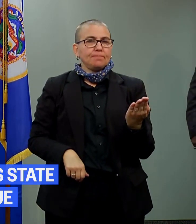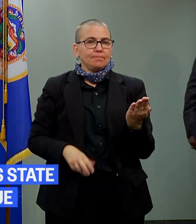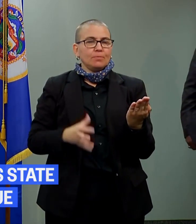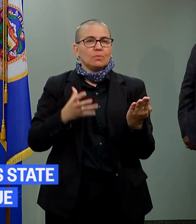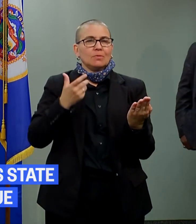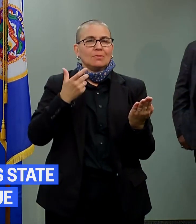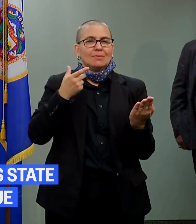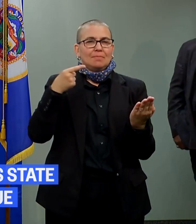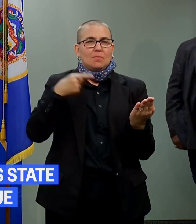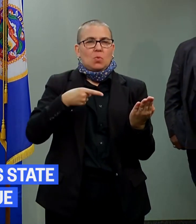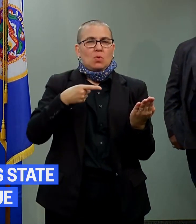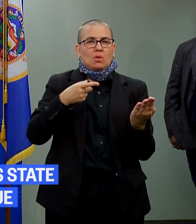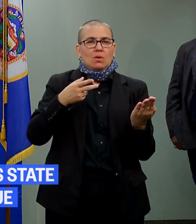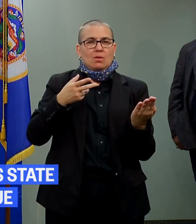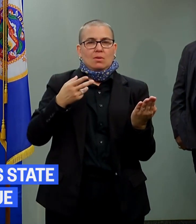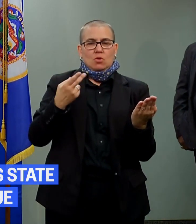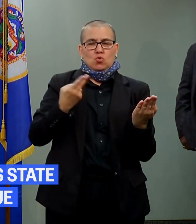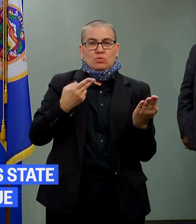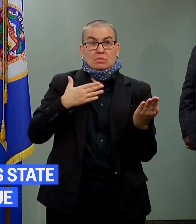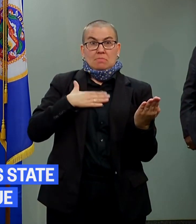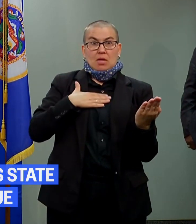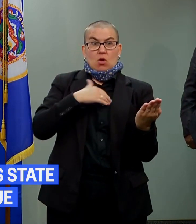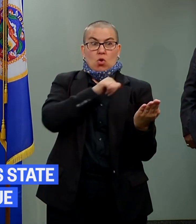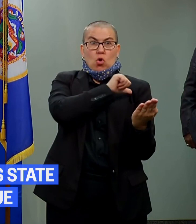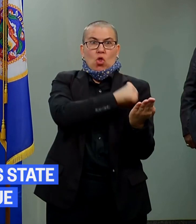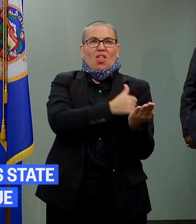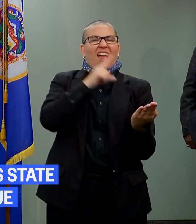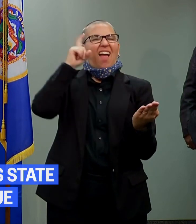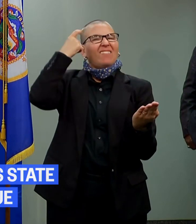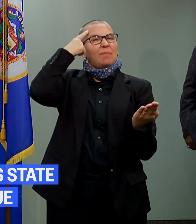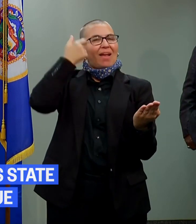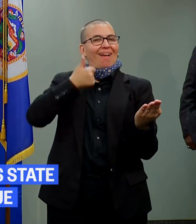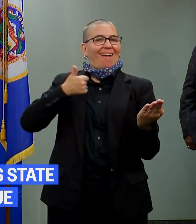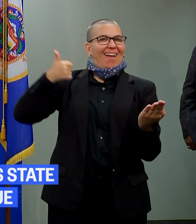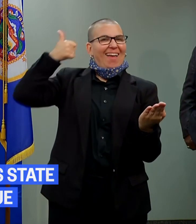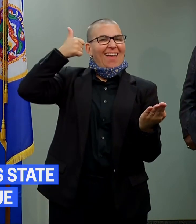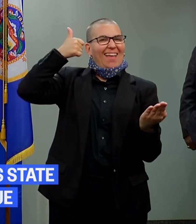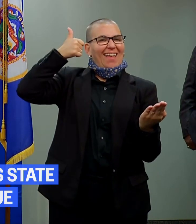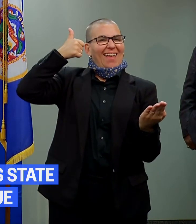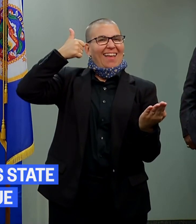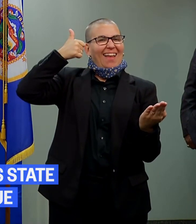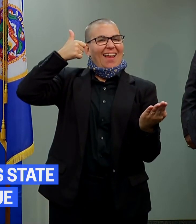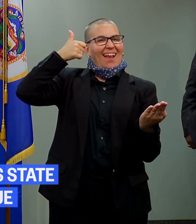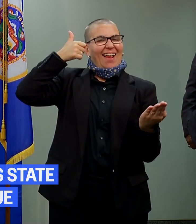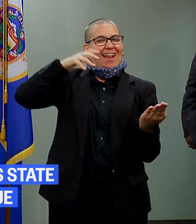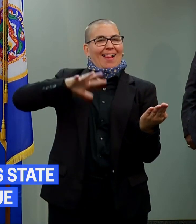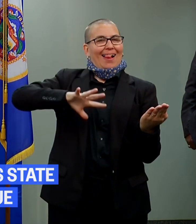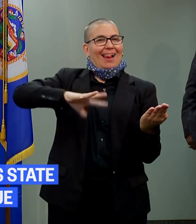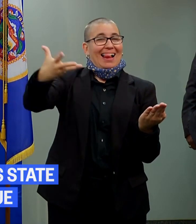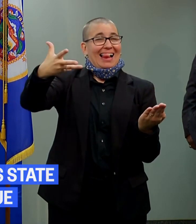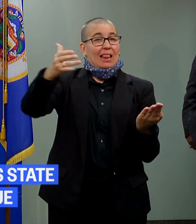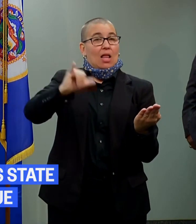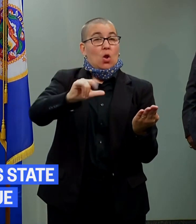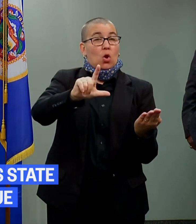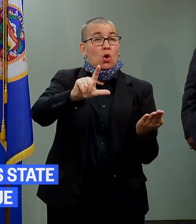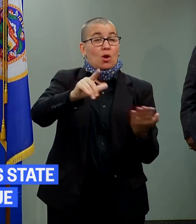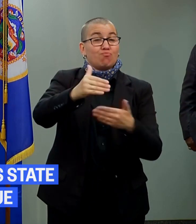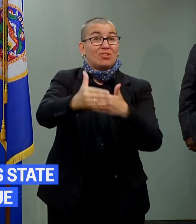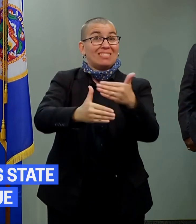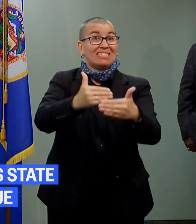my authority of the governor to jeopardize the legal proceedings that are out there. But I hear this. I hear there is